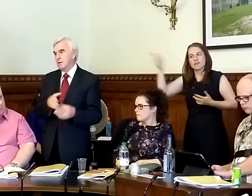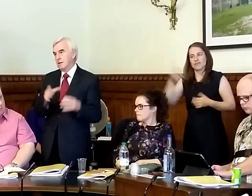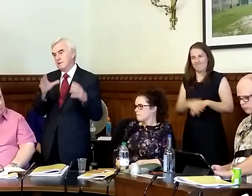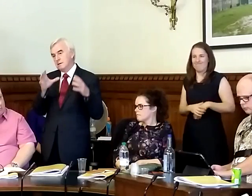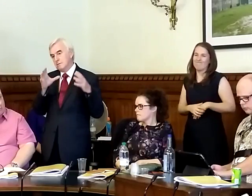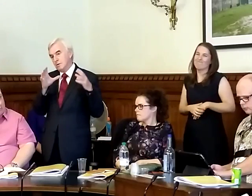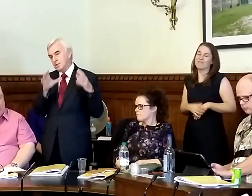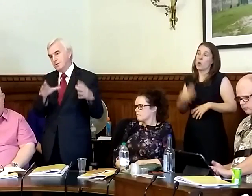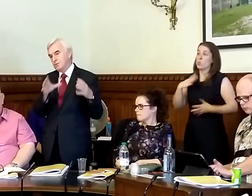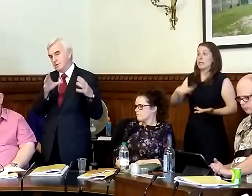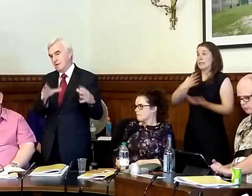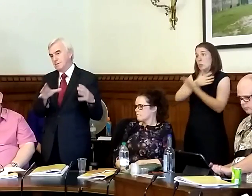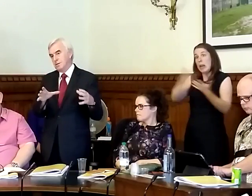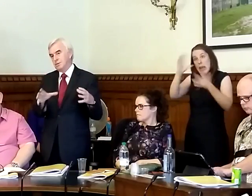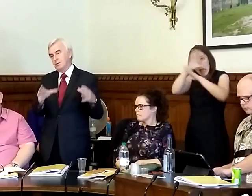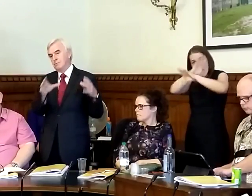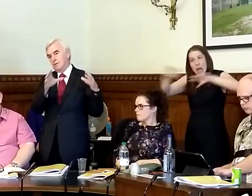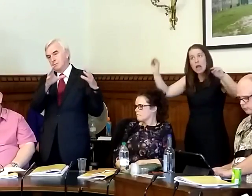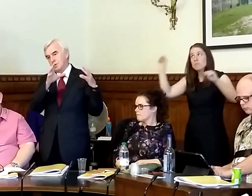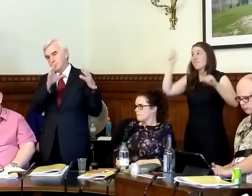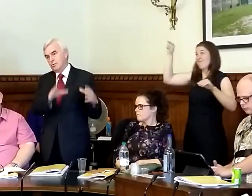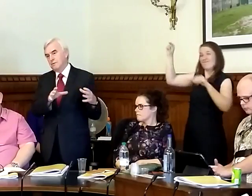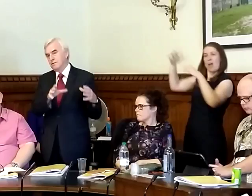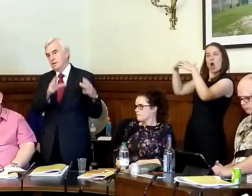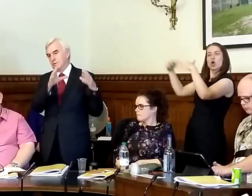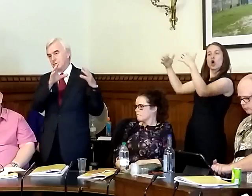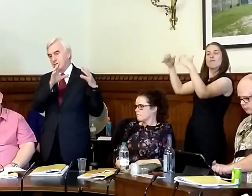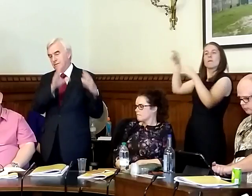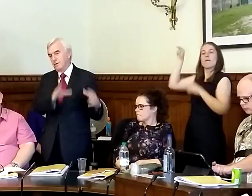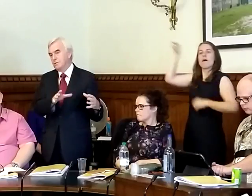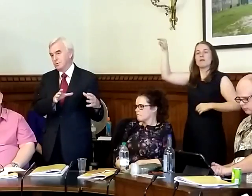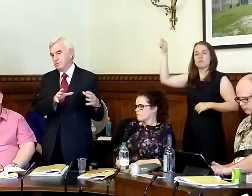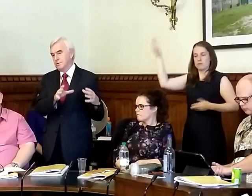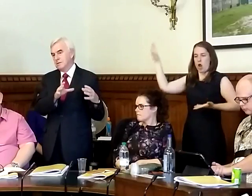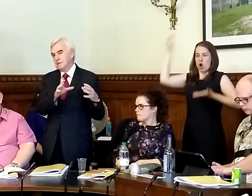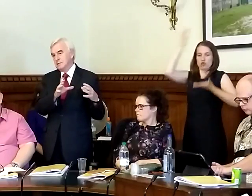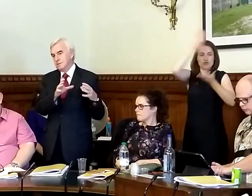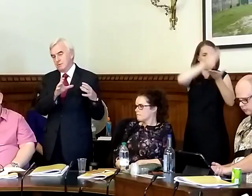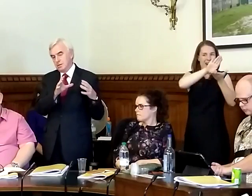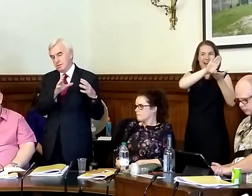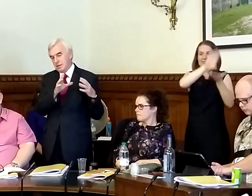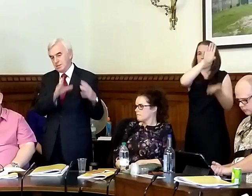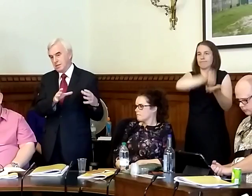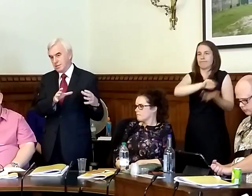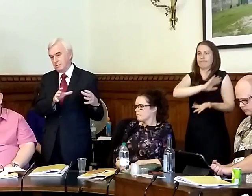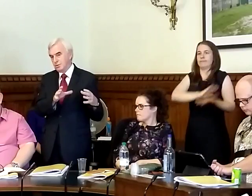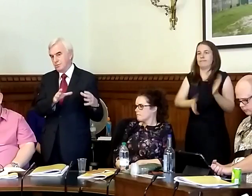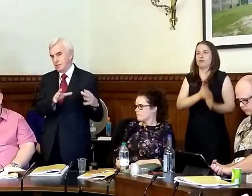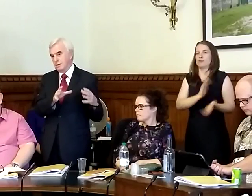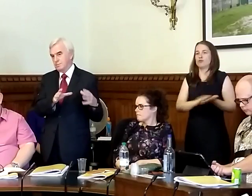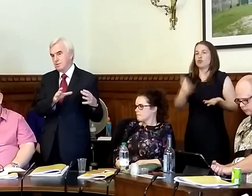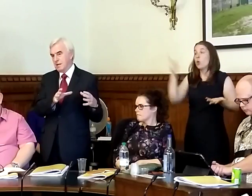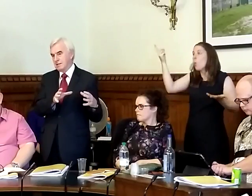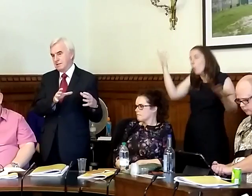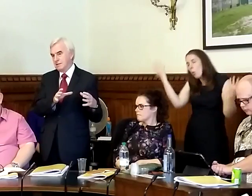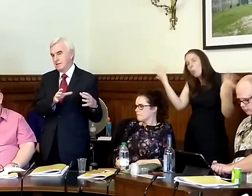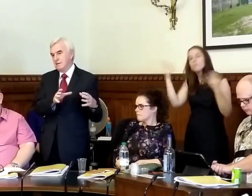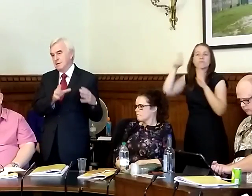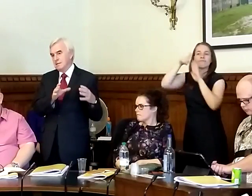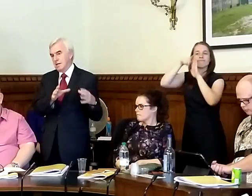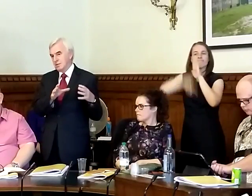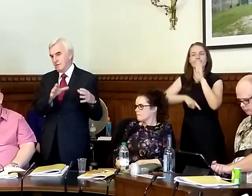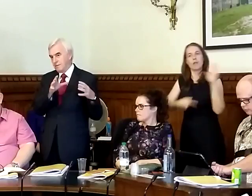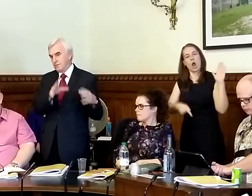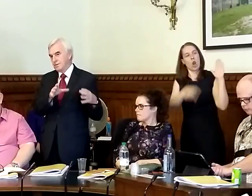people as well, that what central government is doing by the withdrawal of grant or the refusal to legislate to ensure that it's